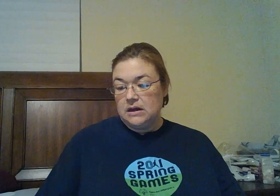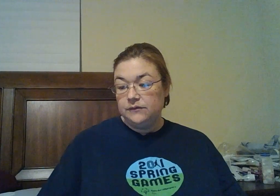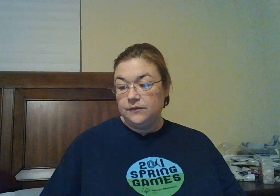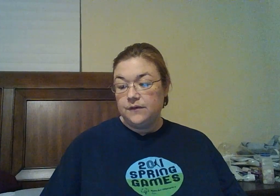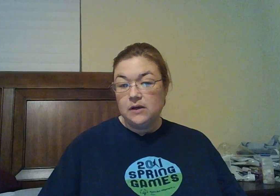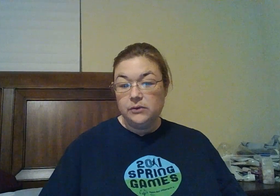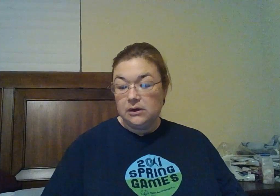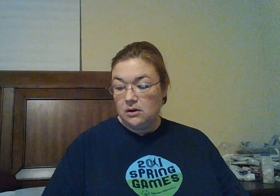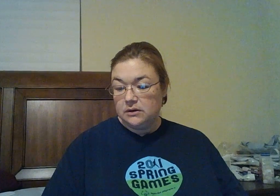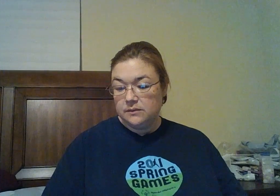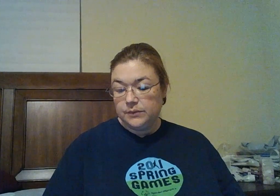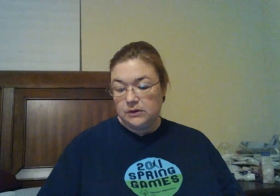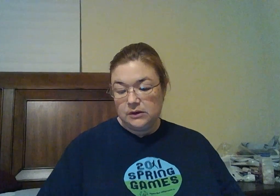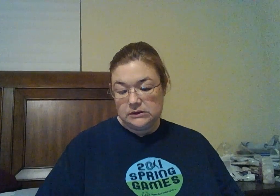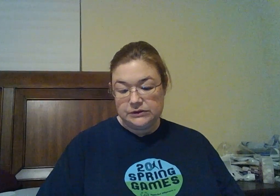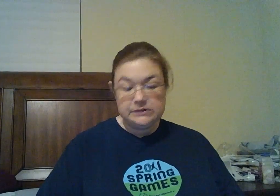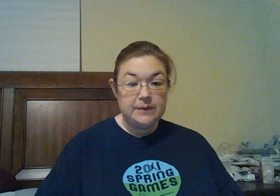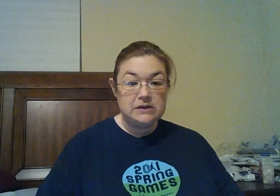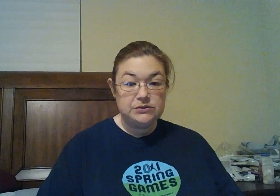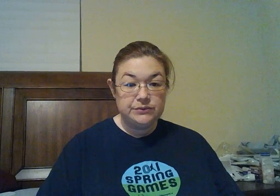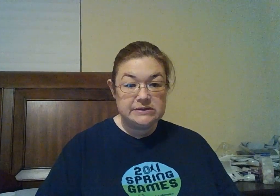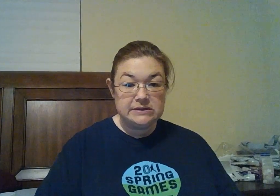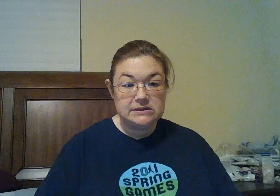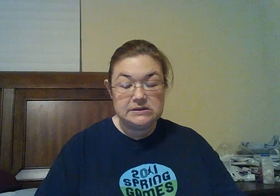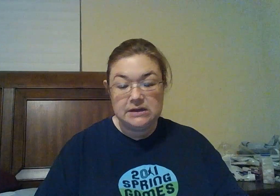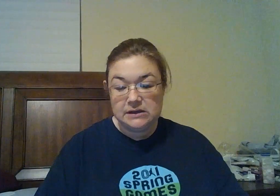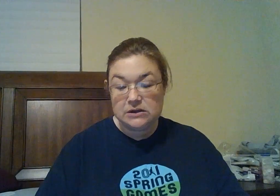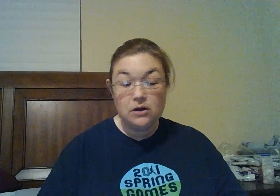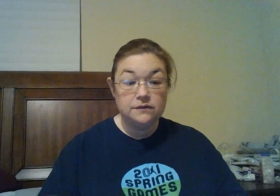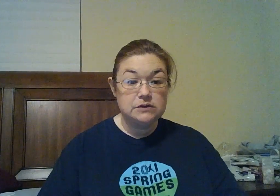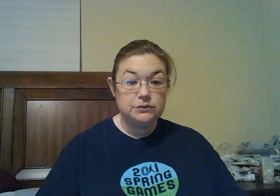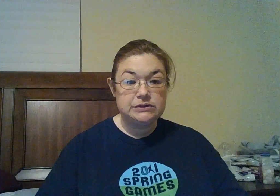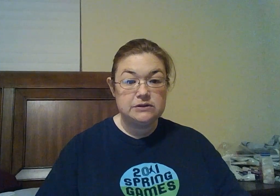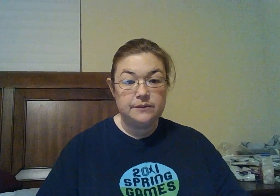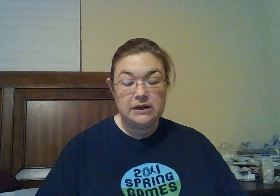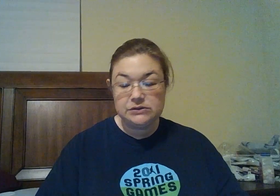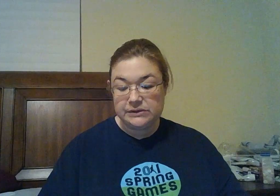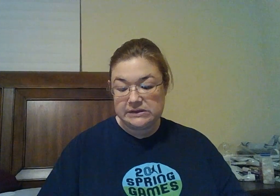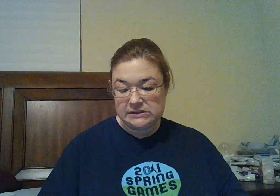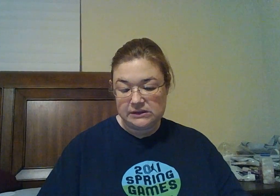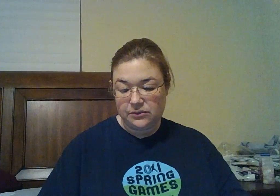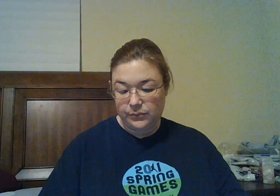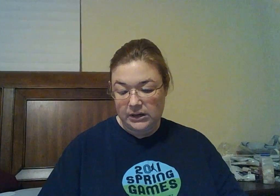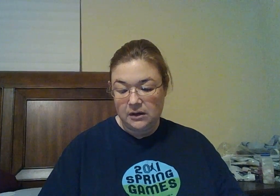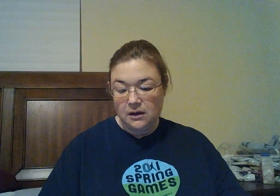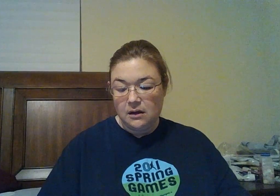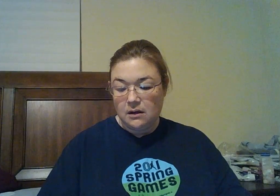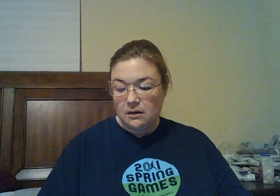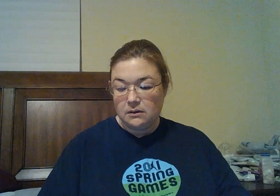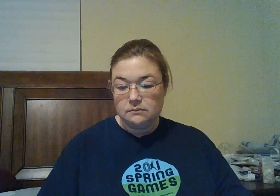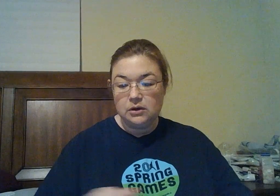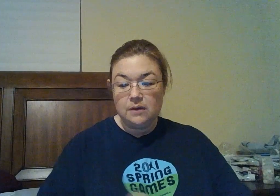If you're following along in the book, turn to page 366. All of those were just on page 363. Look on